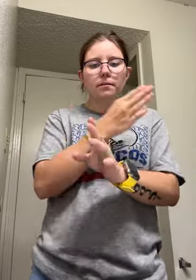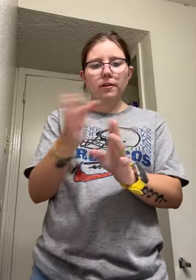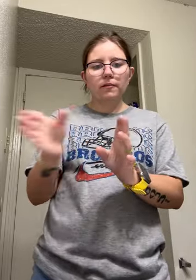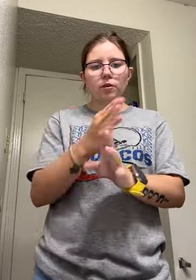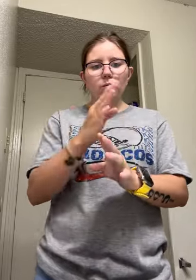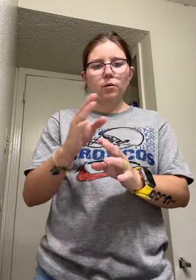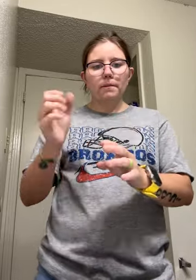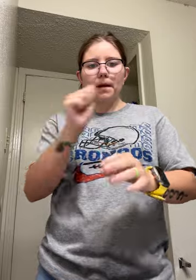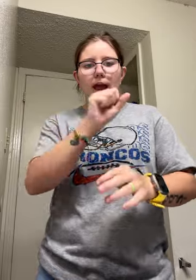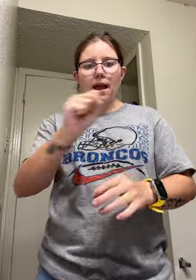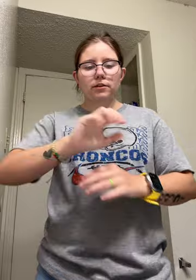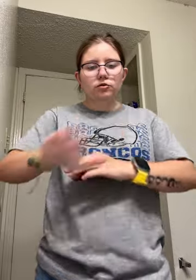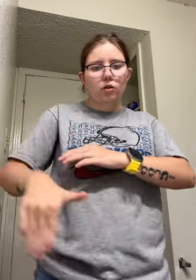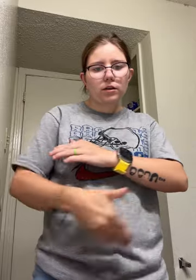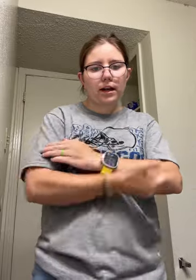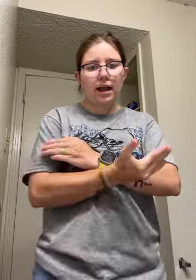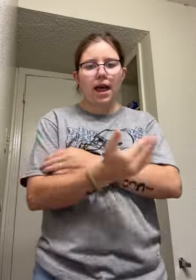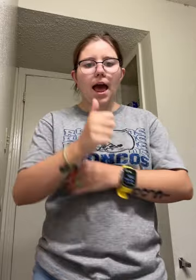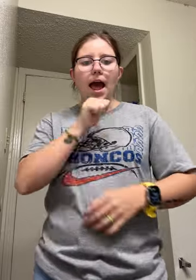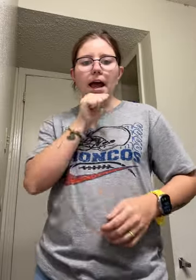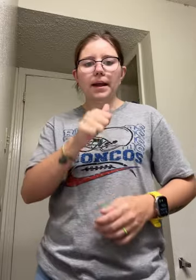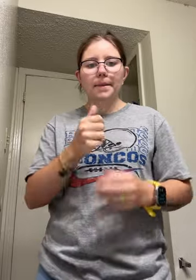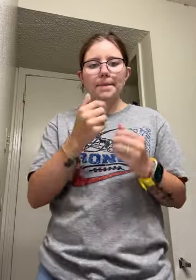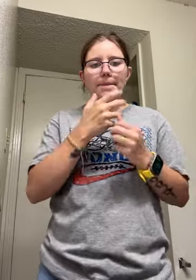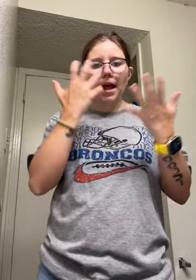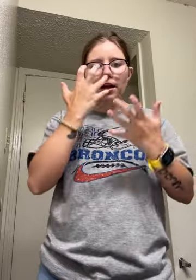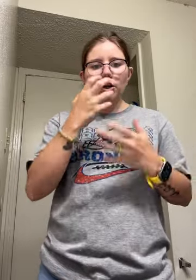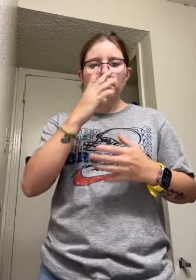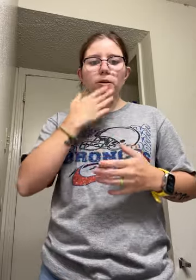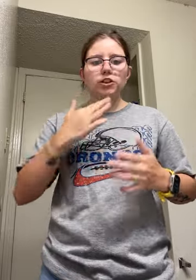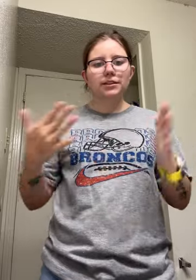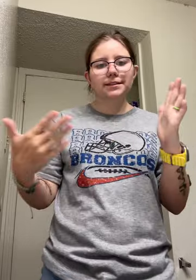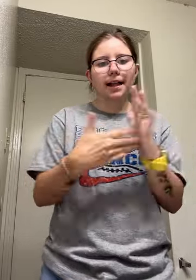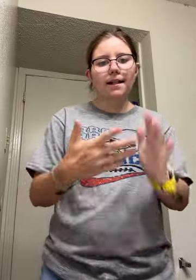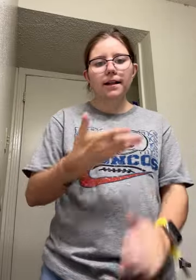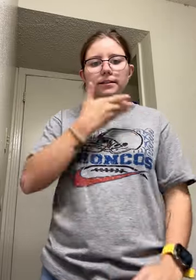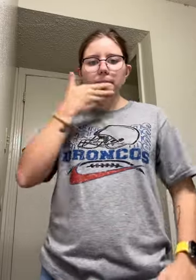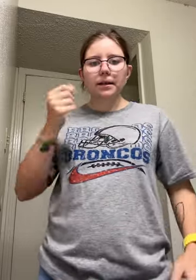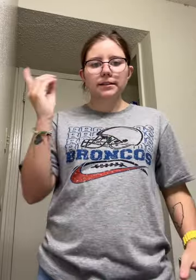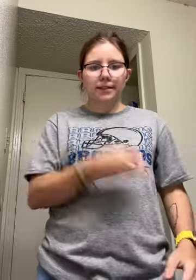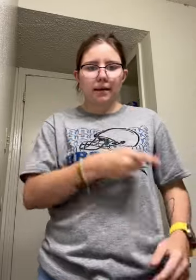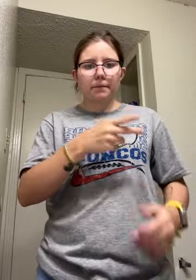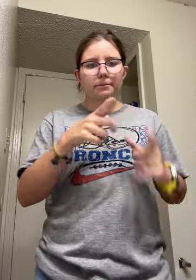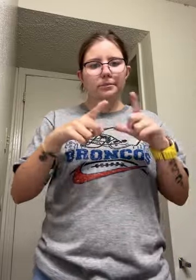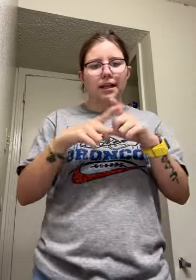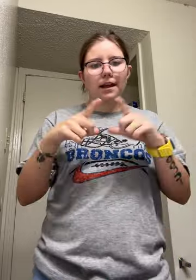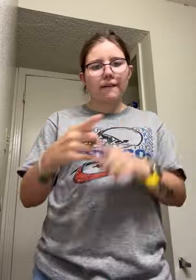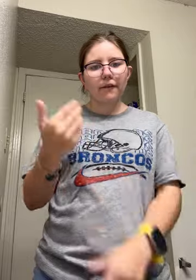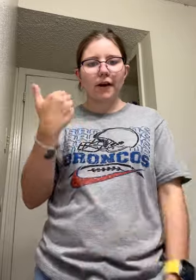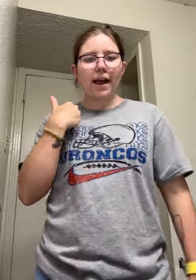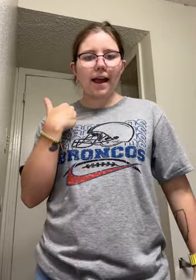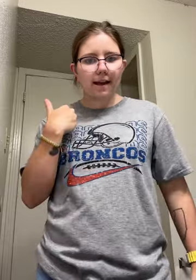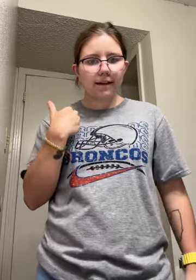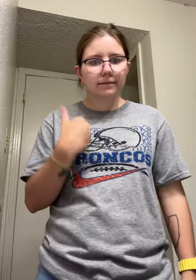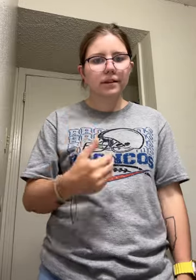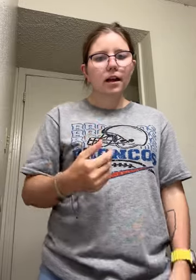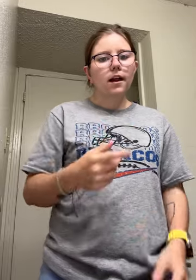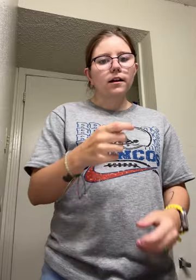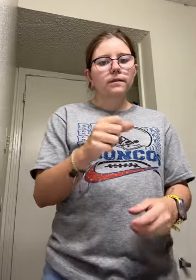motherfucker whooped my ass all night. But I ain't mad at her prejudice, dad. That's the best damn pussy I ever had. got a bottle